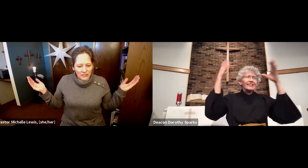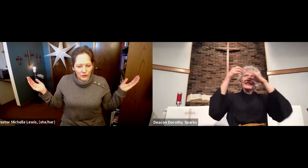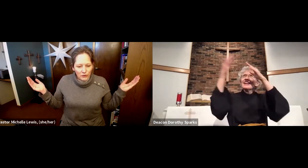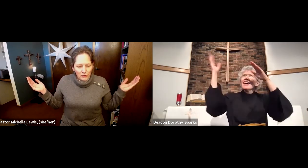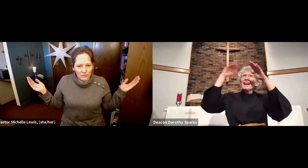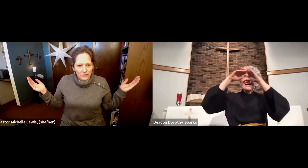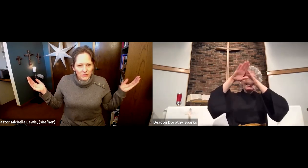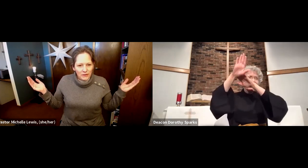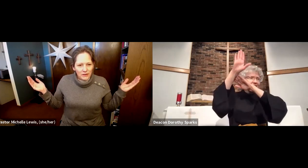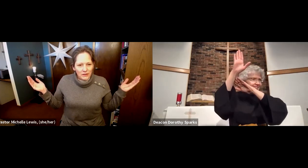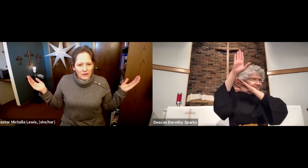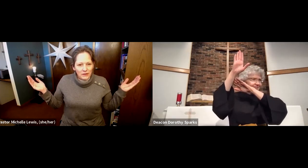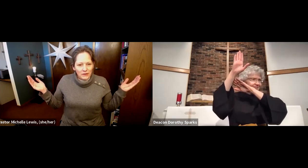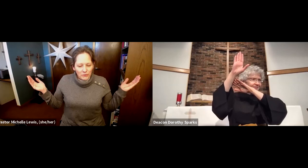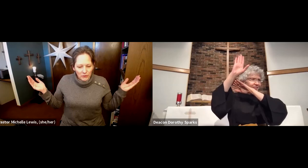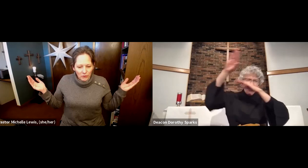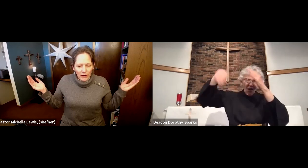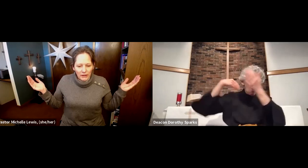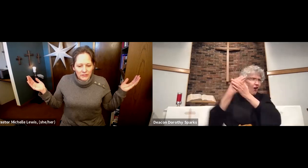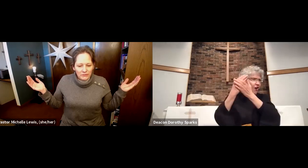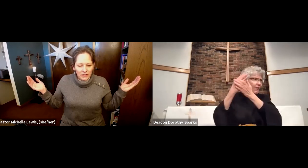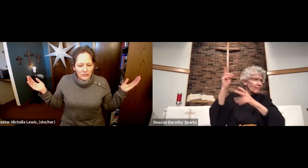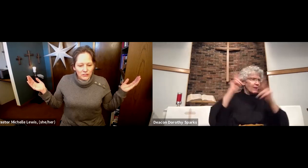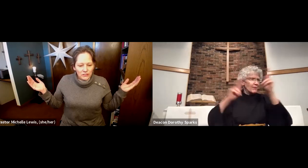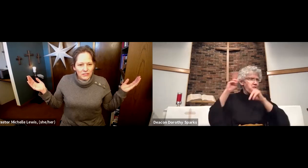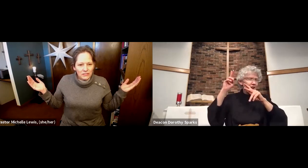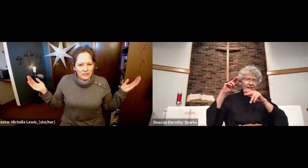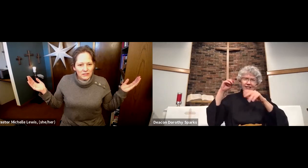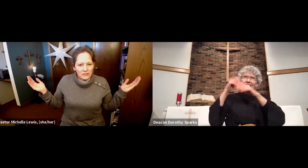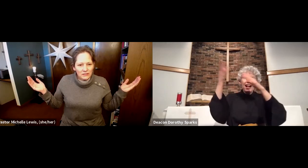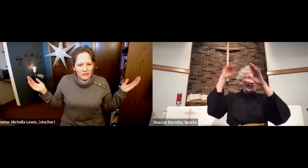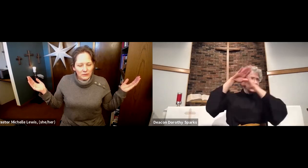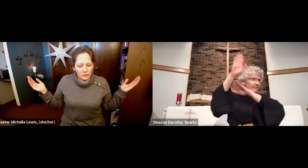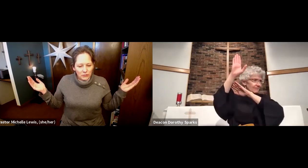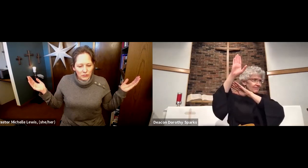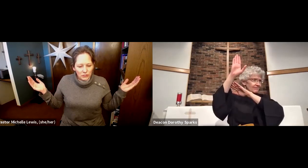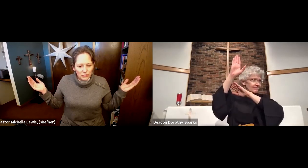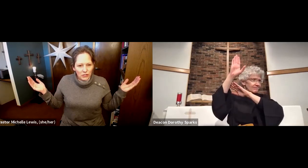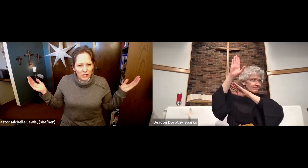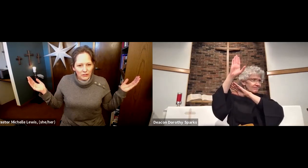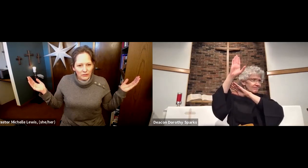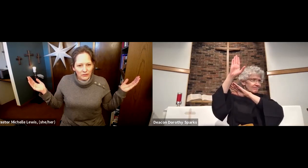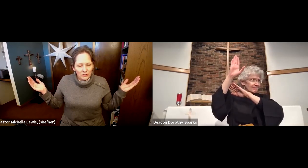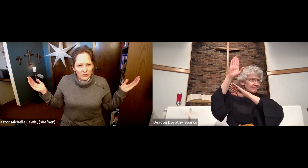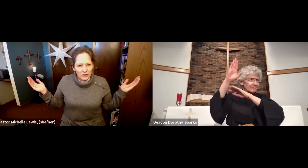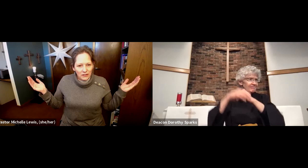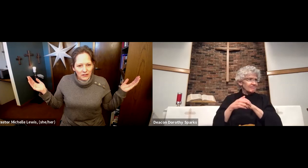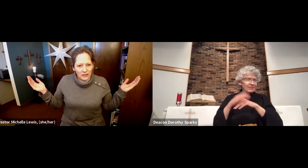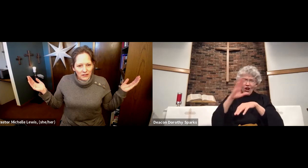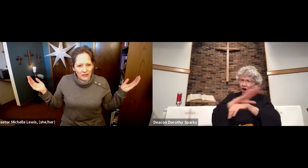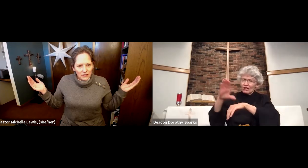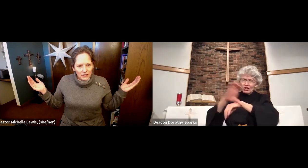And so, with the choirs of angels, with the church on earth,